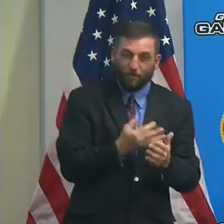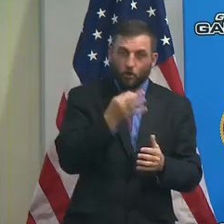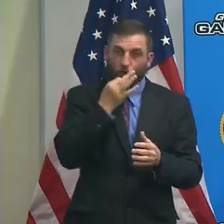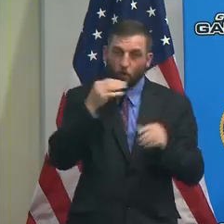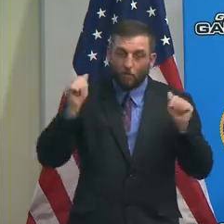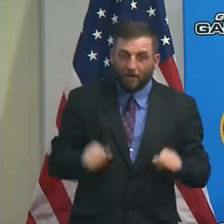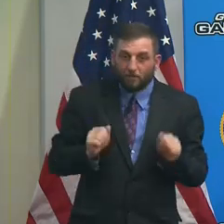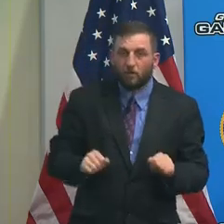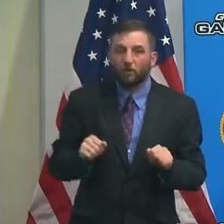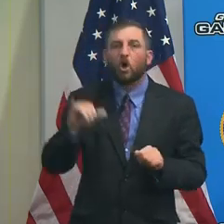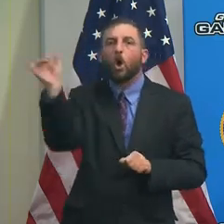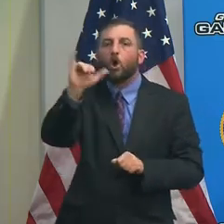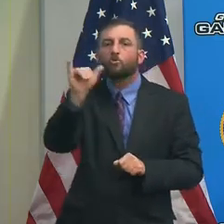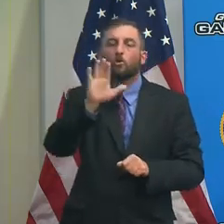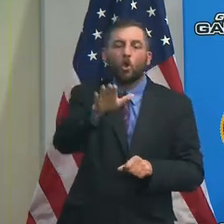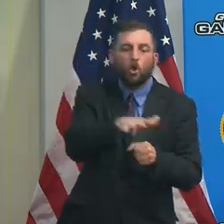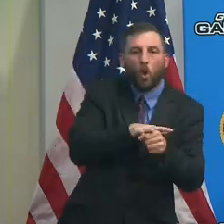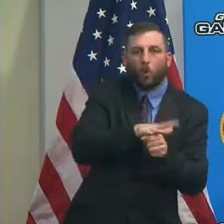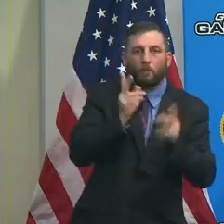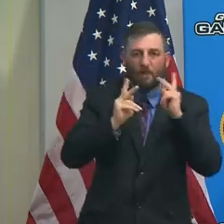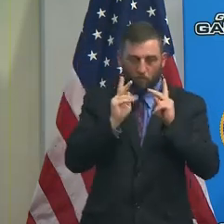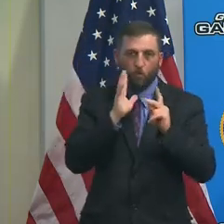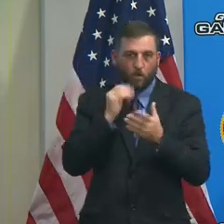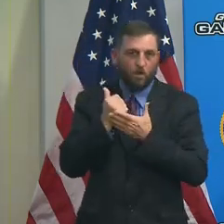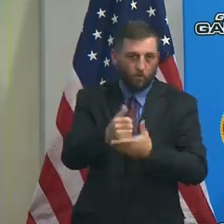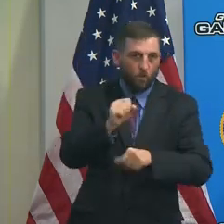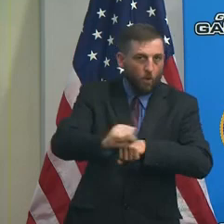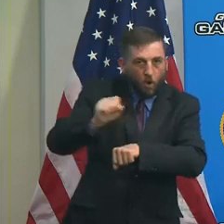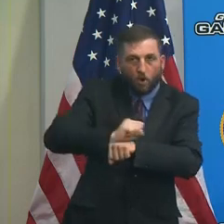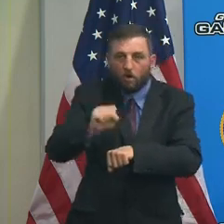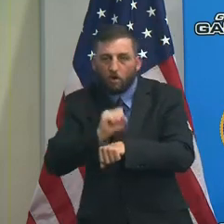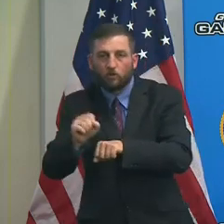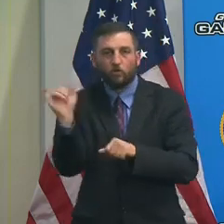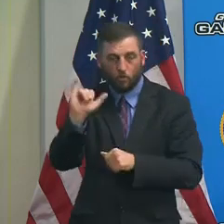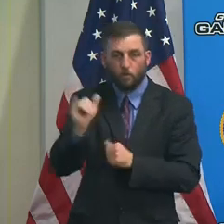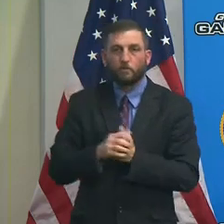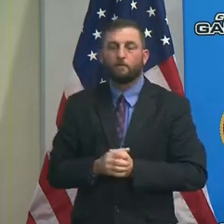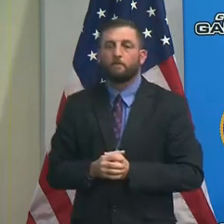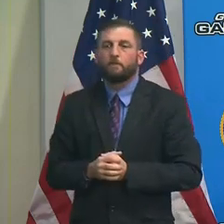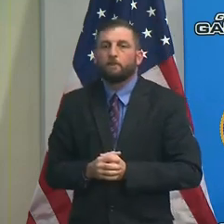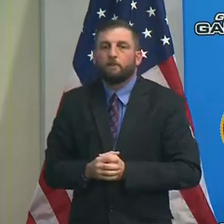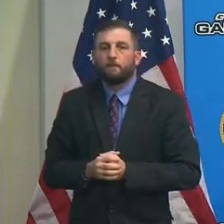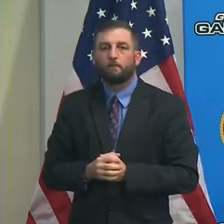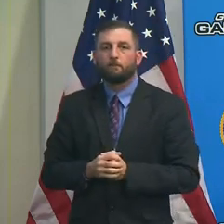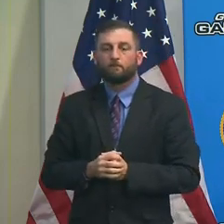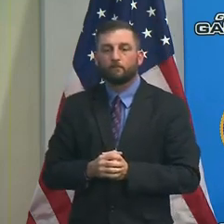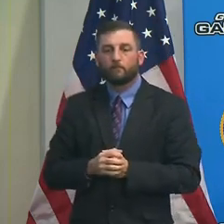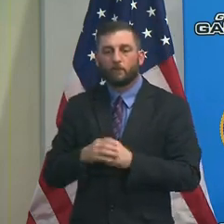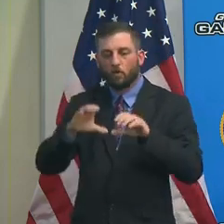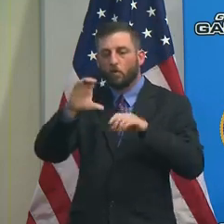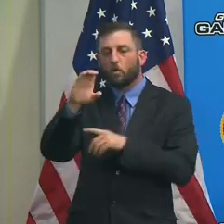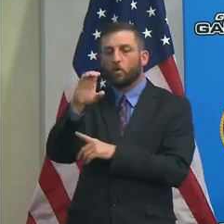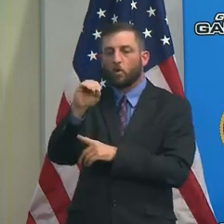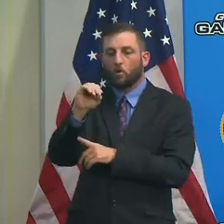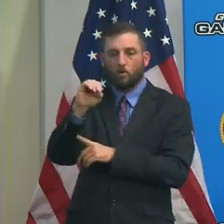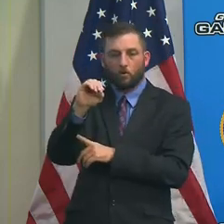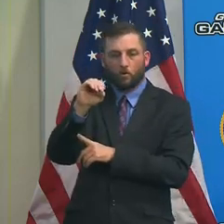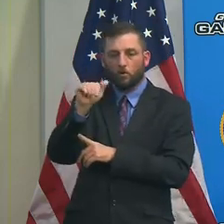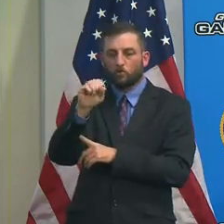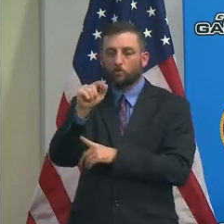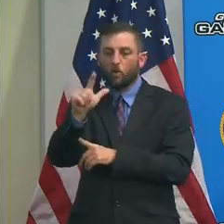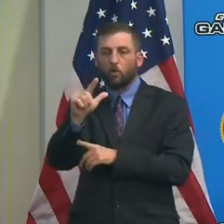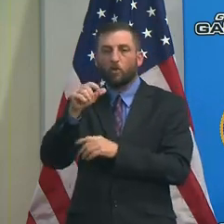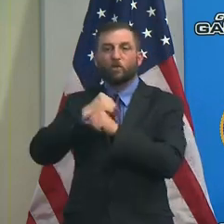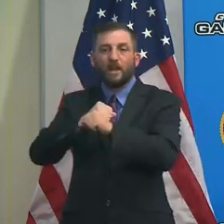course, there will be local officials working on that as well. The Coastal Protection and Restoration Authority is